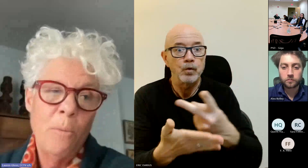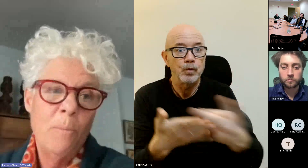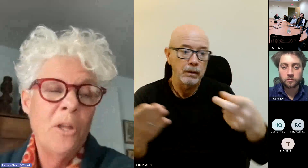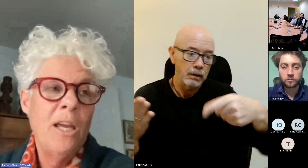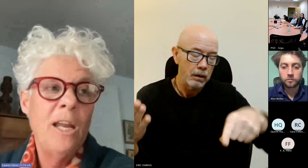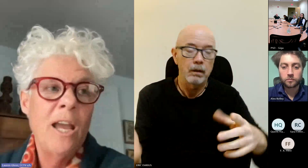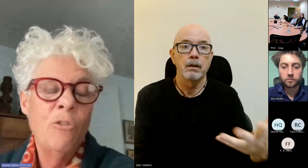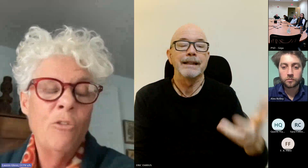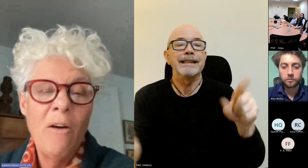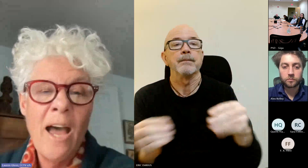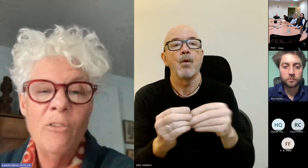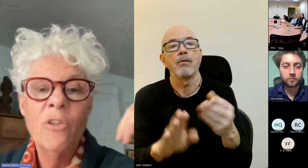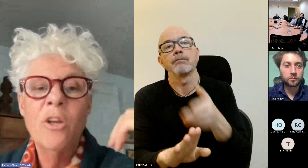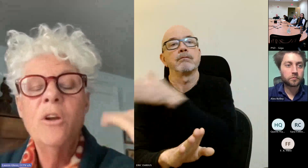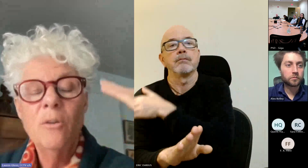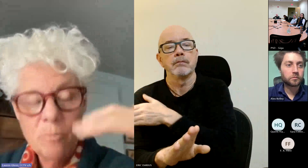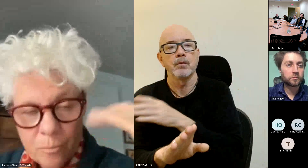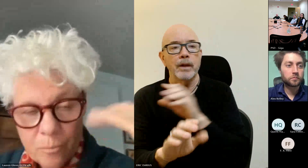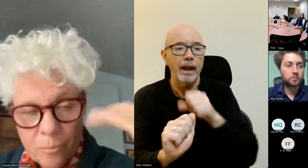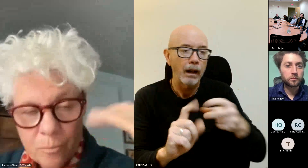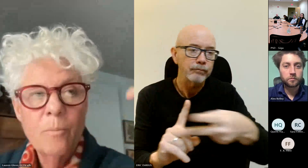help bring people in, as well as